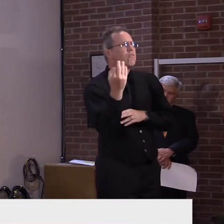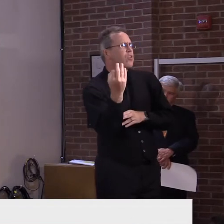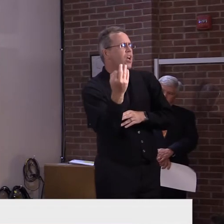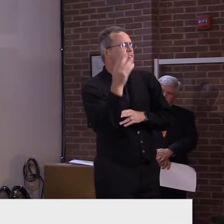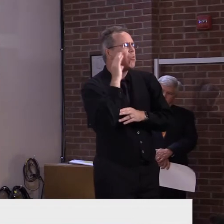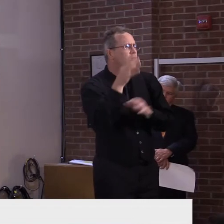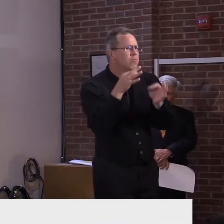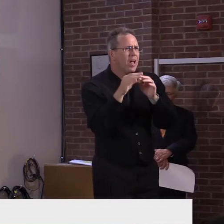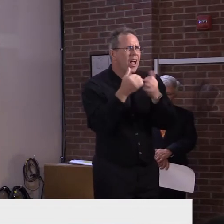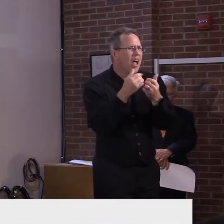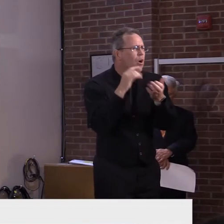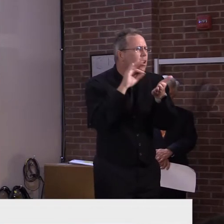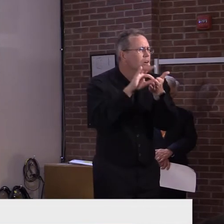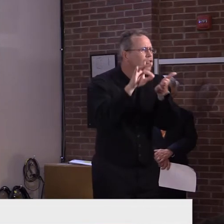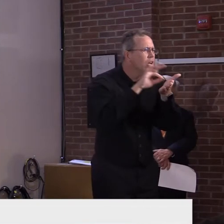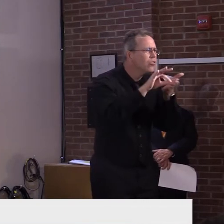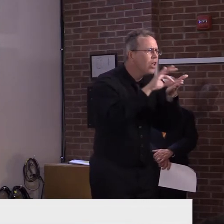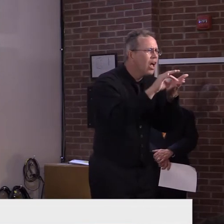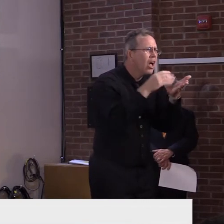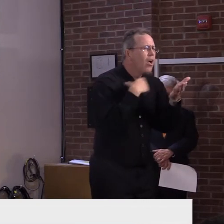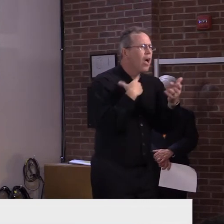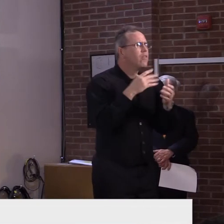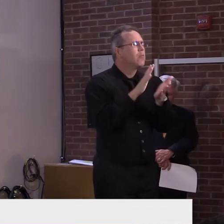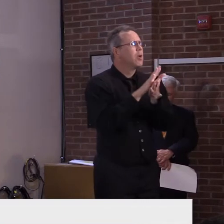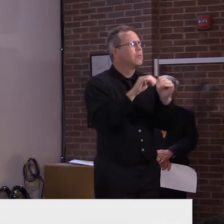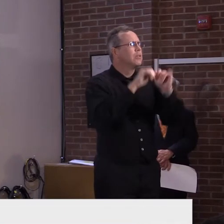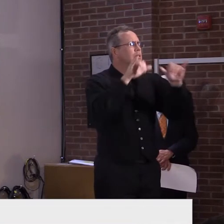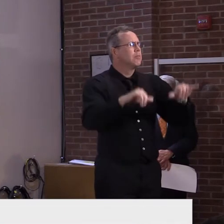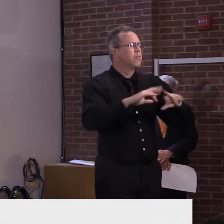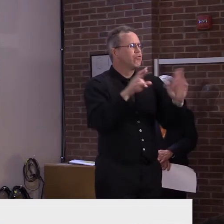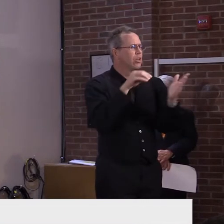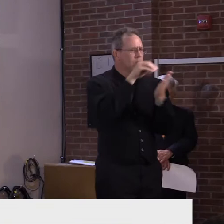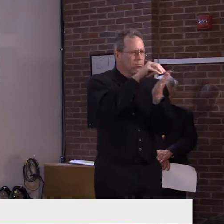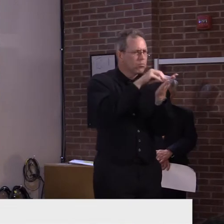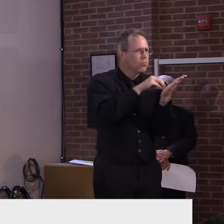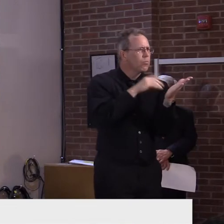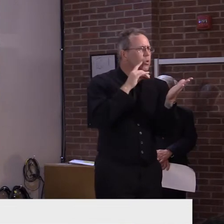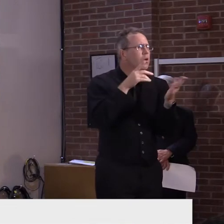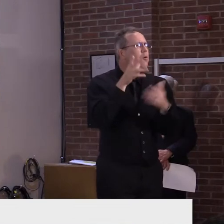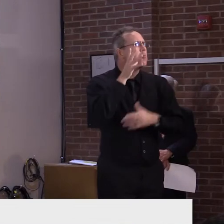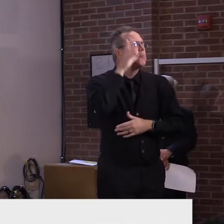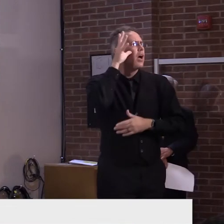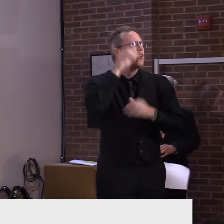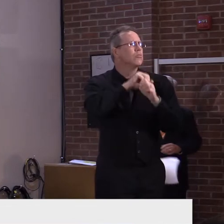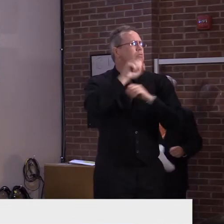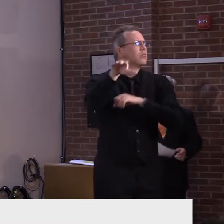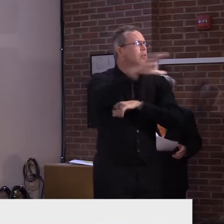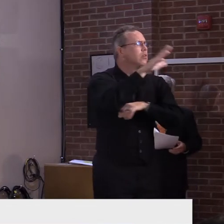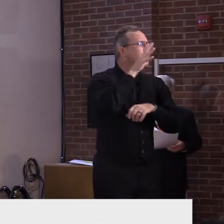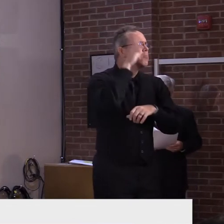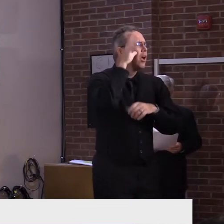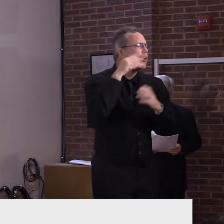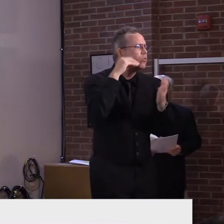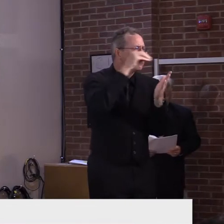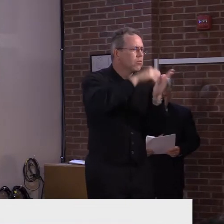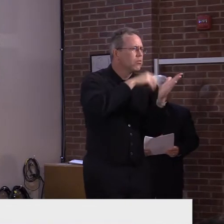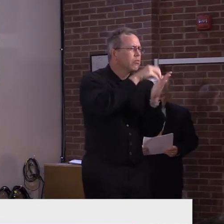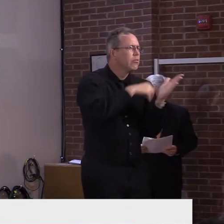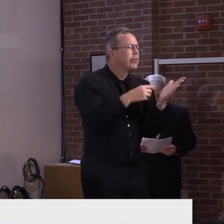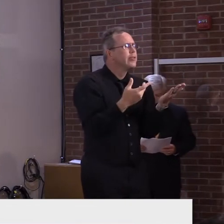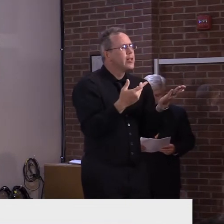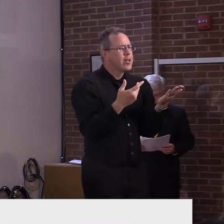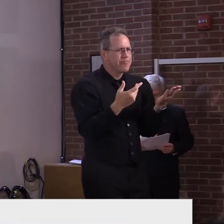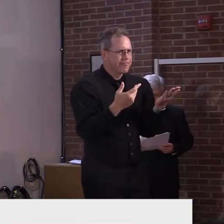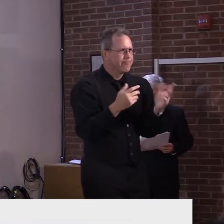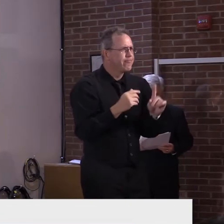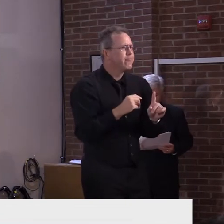model template form to obtain parental attestation and to ensure a consistent approach statewide. We also recommended a